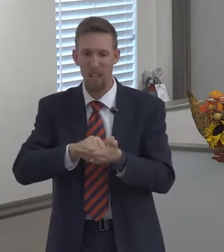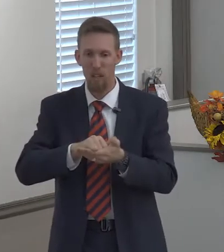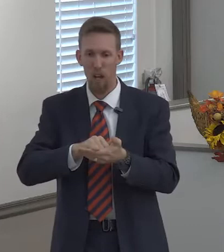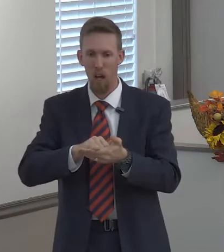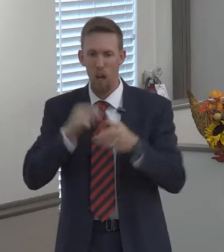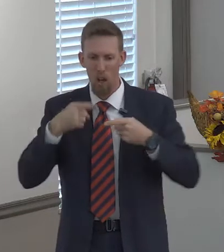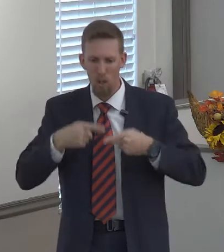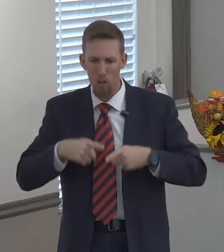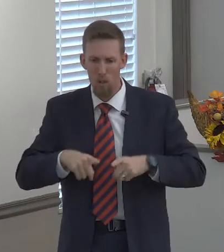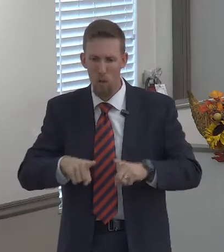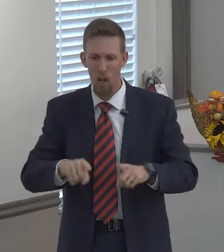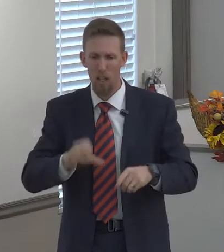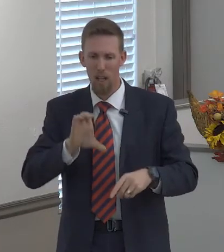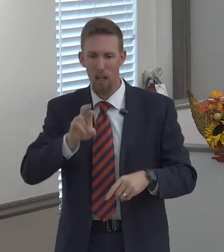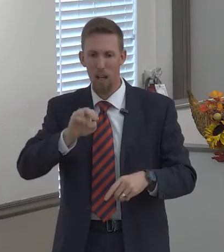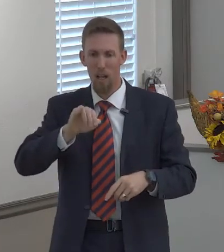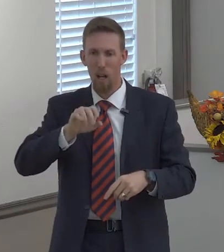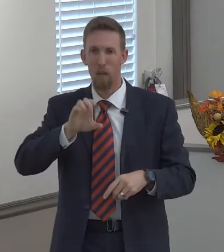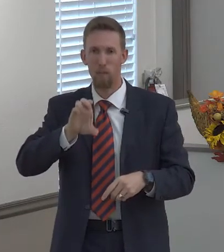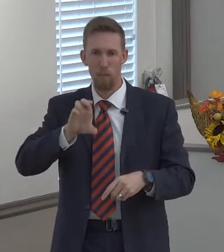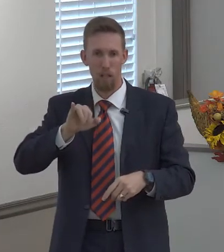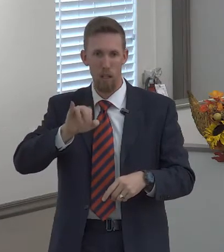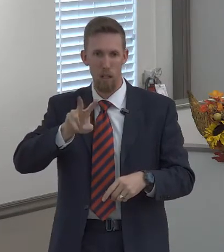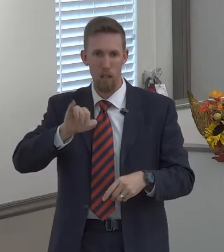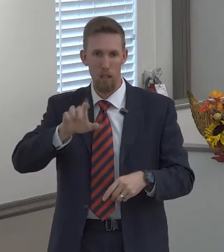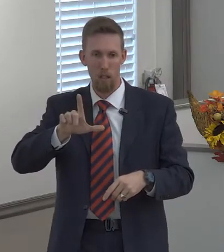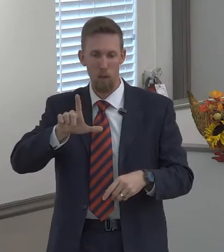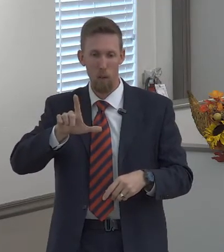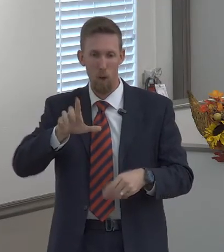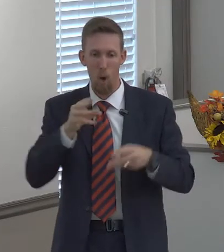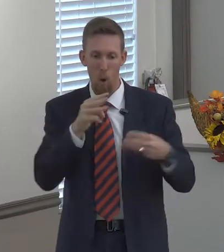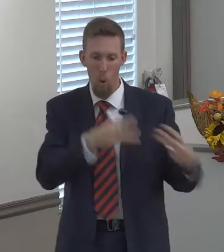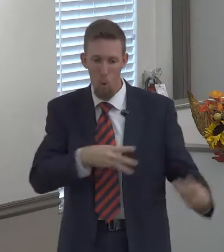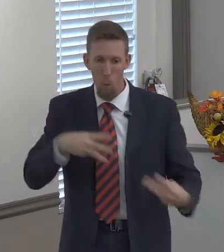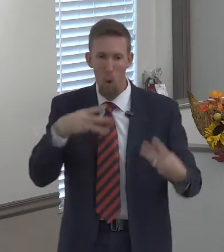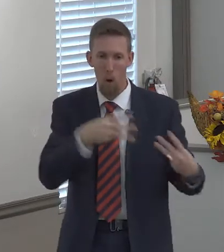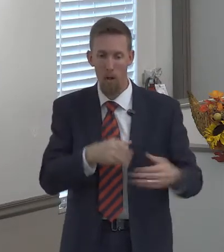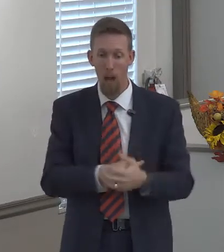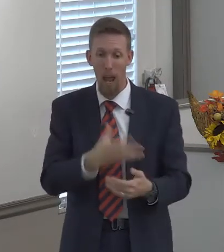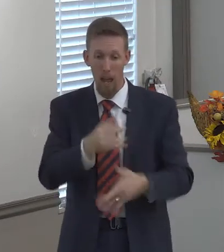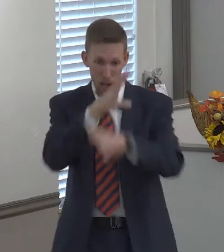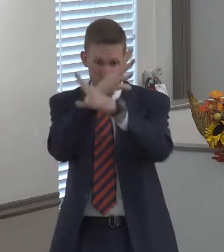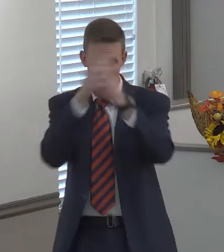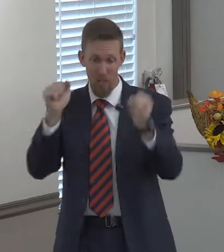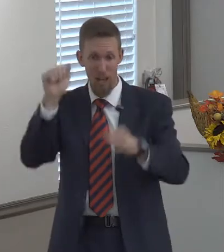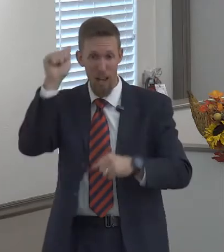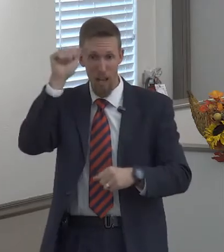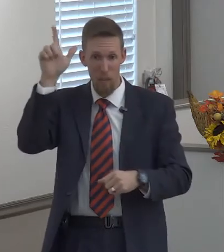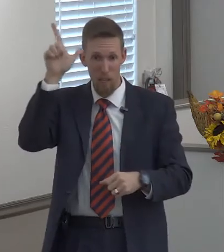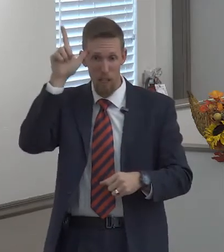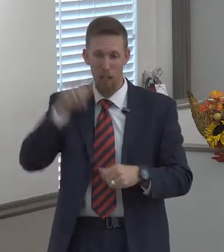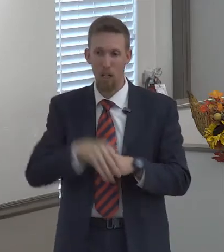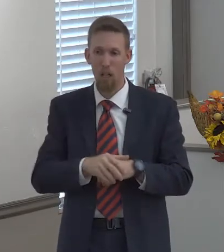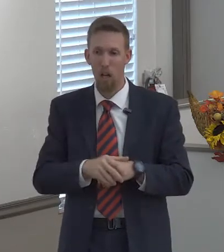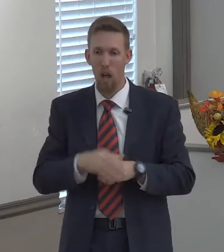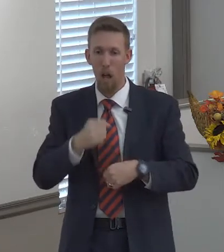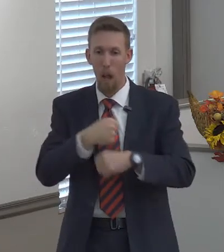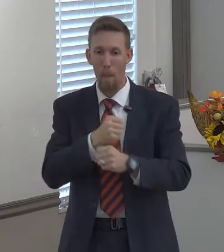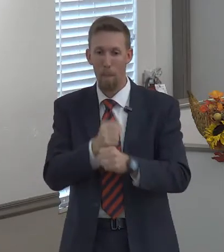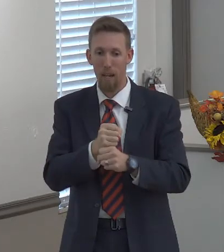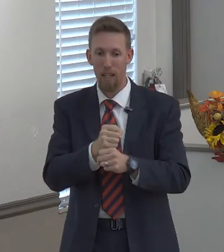be fixed. I honestly don't, but. You know, America had a great founding. The first